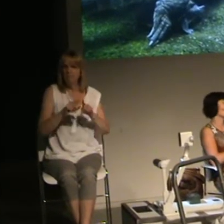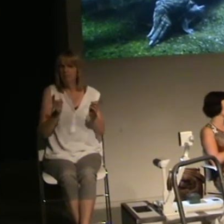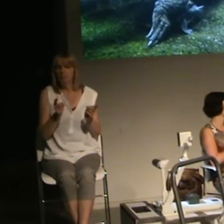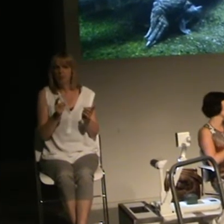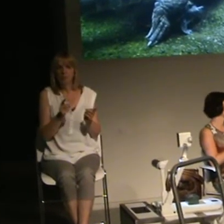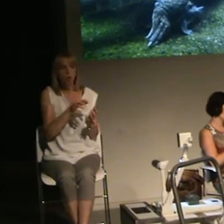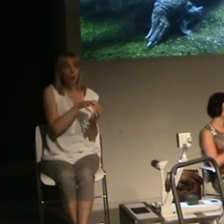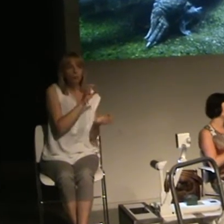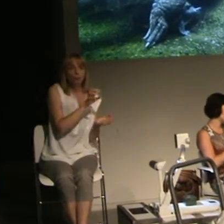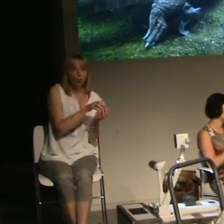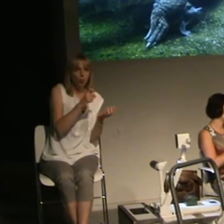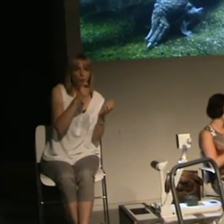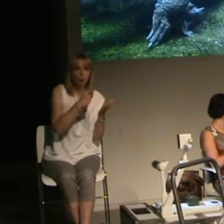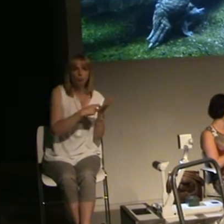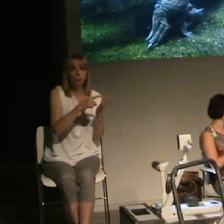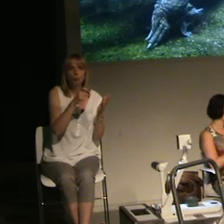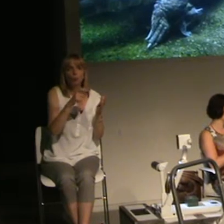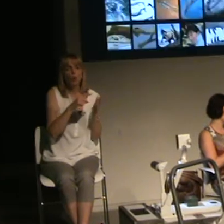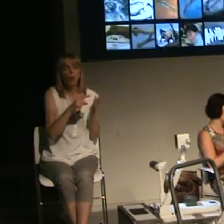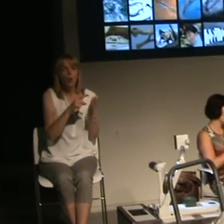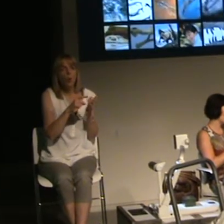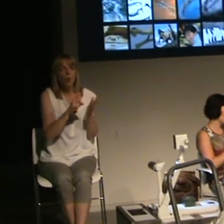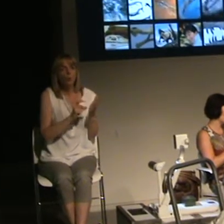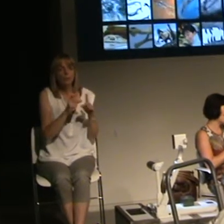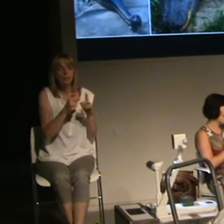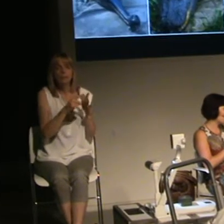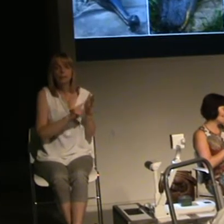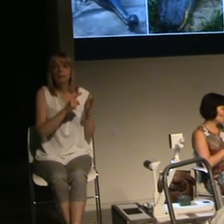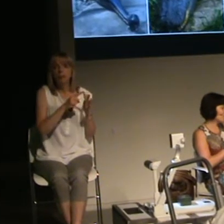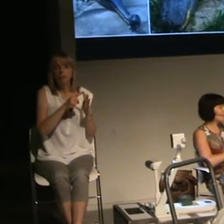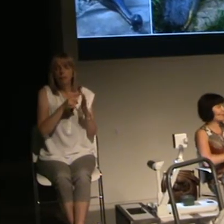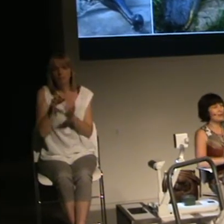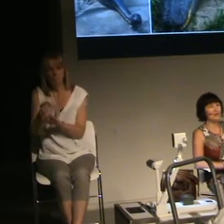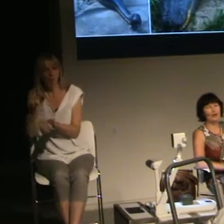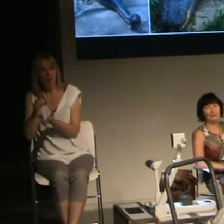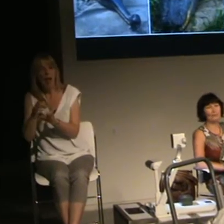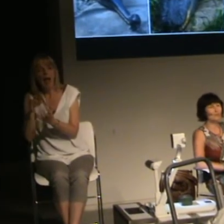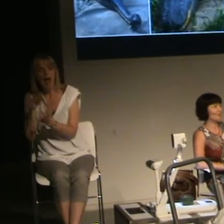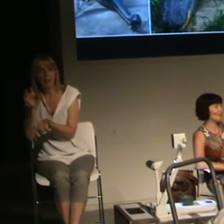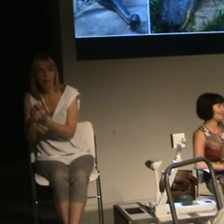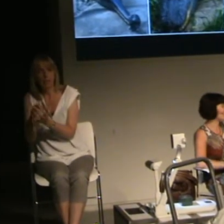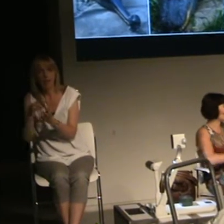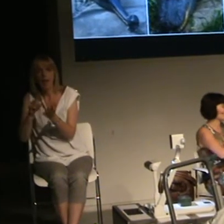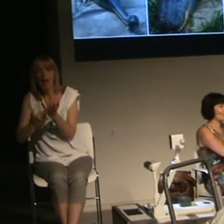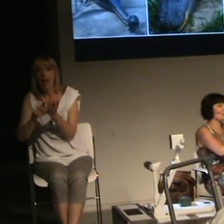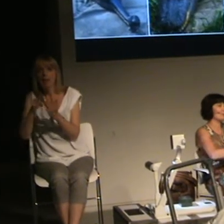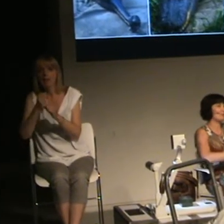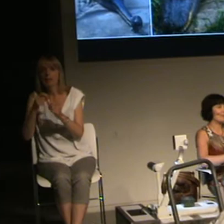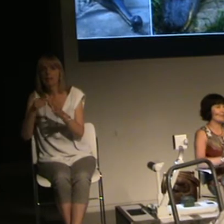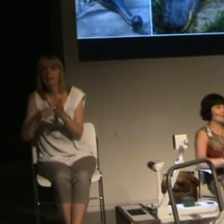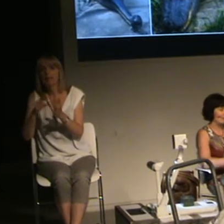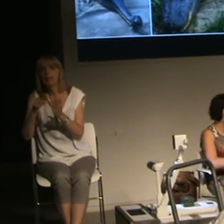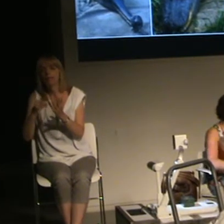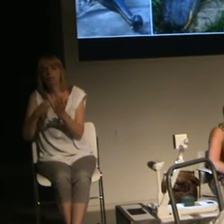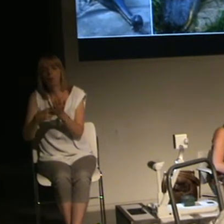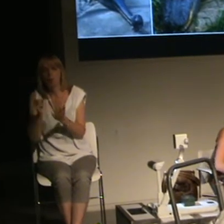and an alligator and other animals similar? We've got a slide here. Yeah. Usually this question comes from the audience, so Joe's just trying to speed